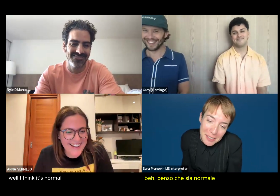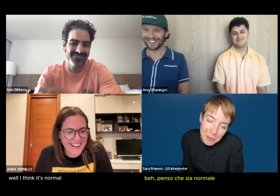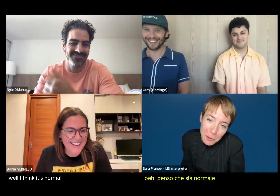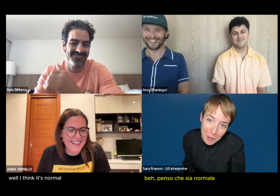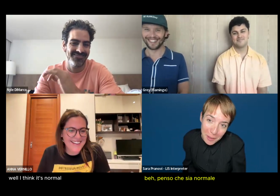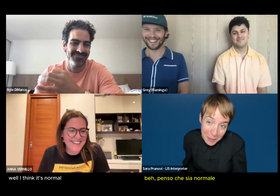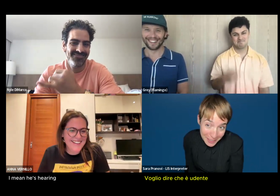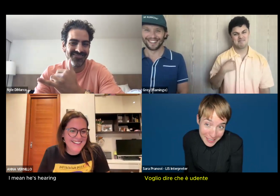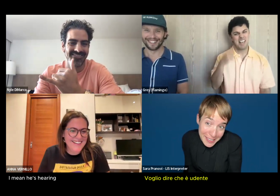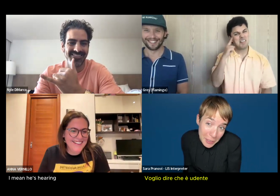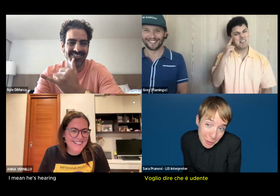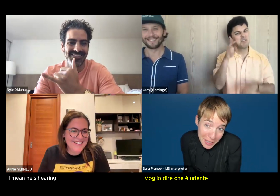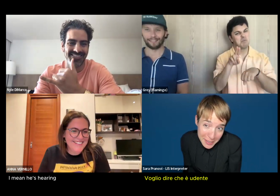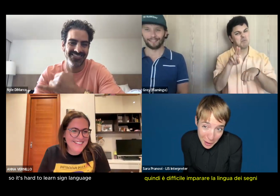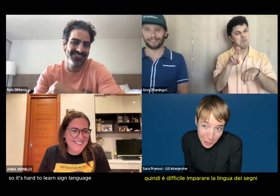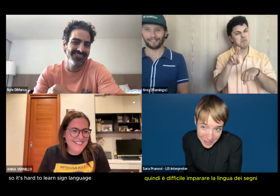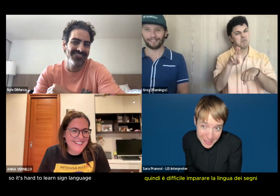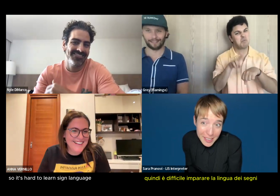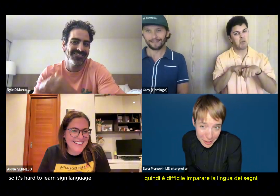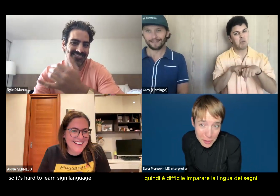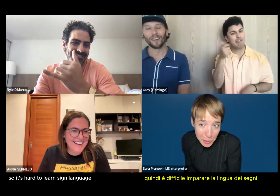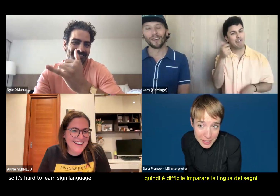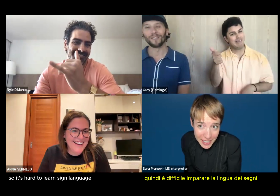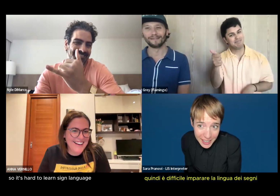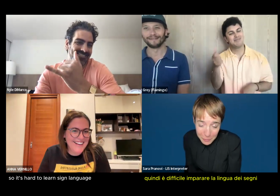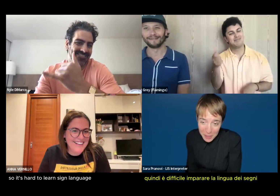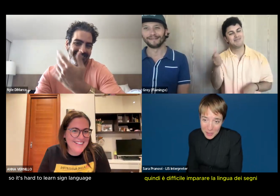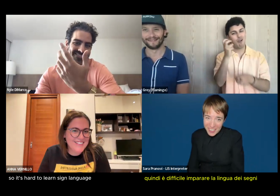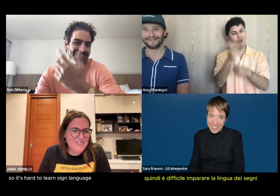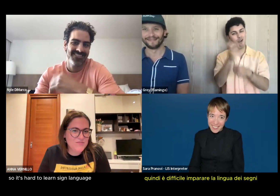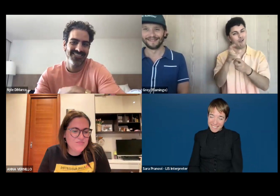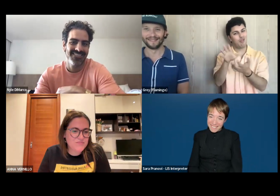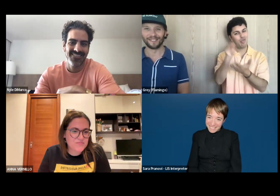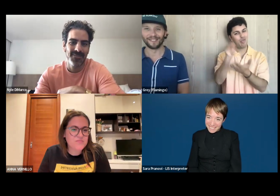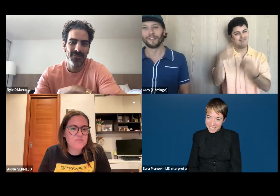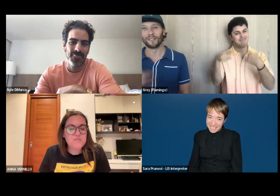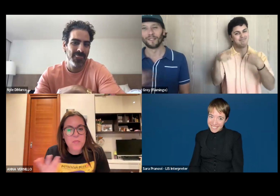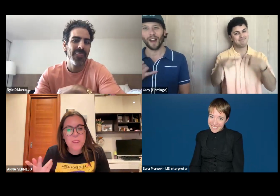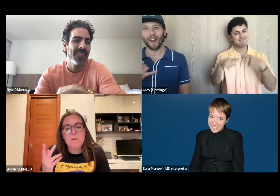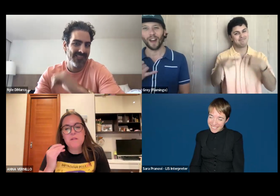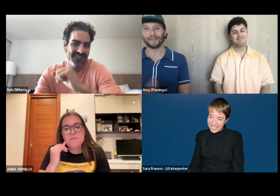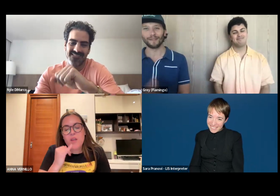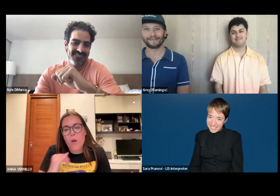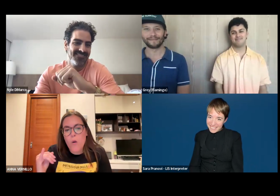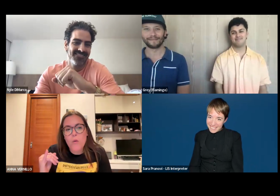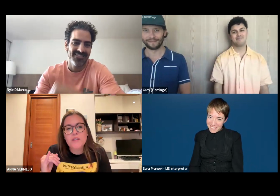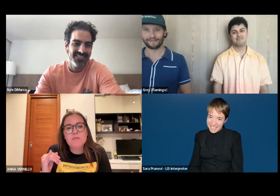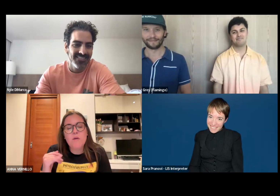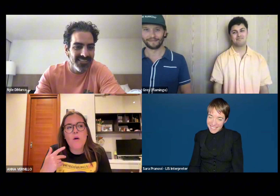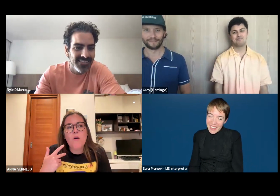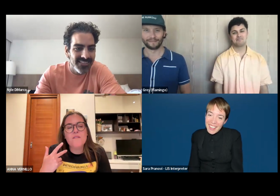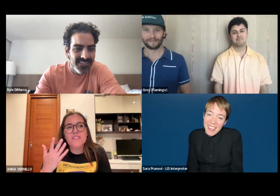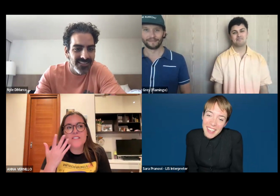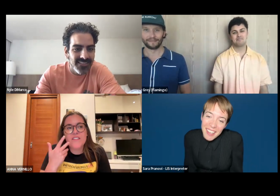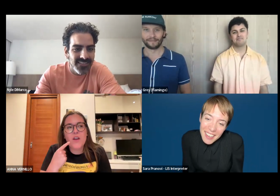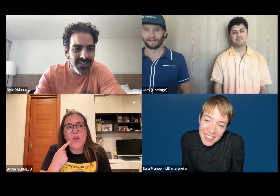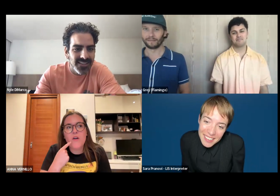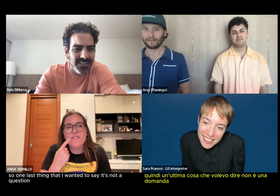Well, I think it's normal. I mean, he's hearing, so it's hard to learn sign language. Right.